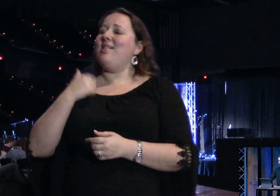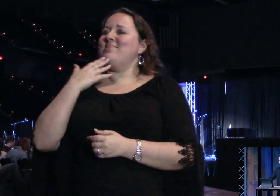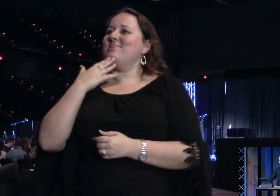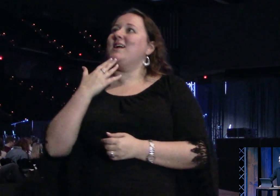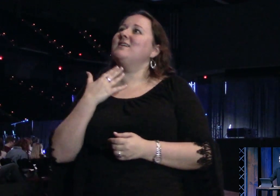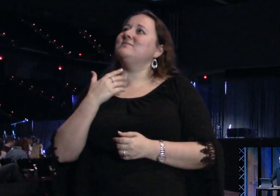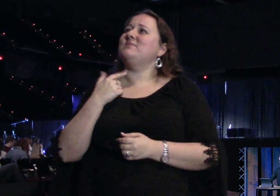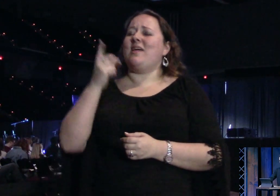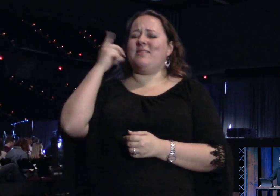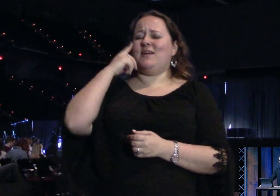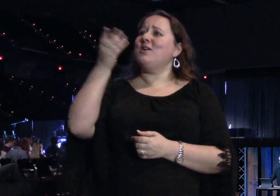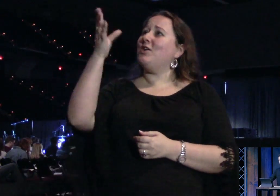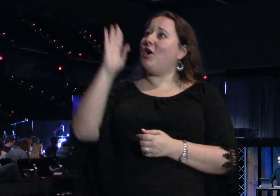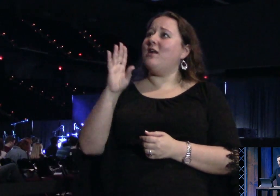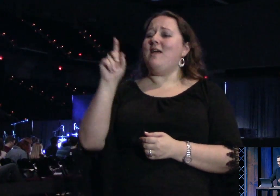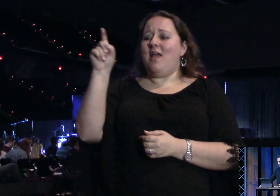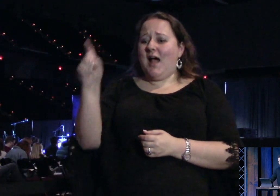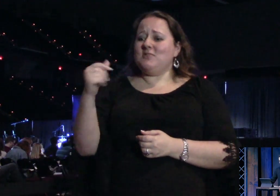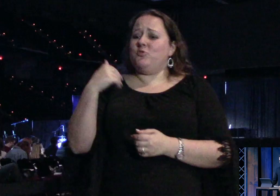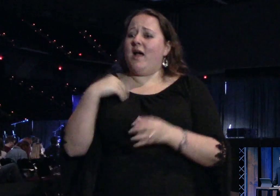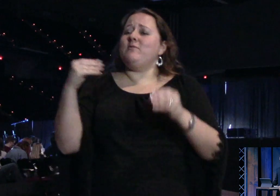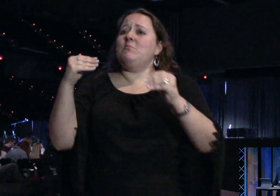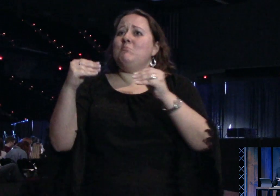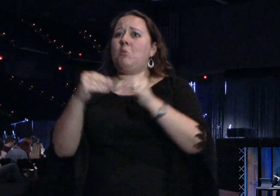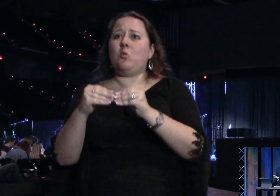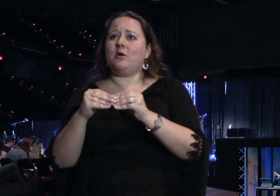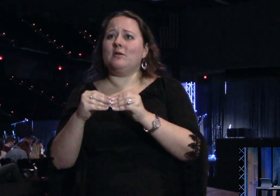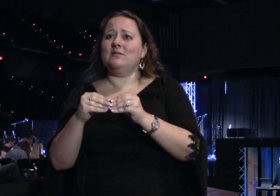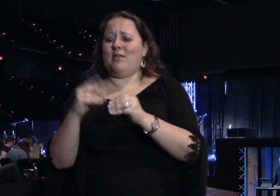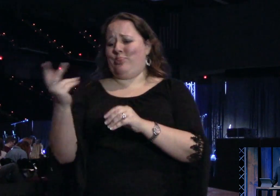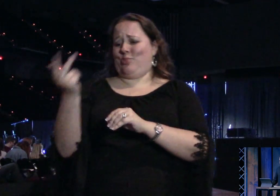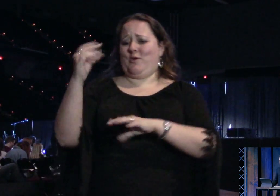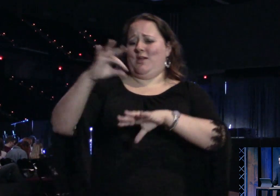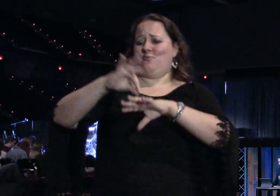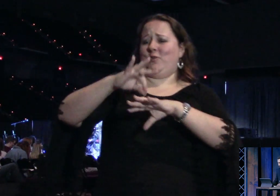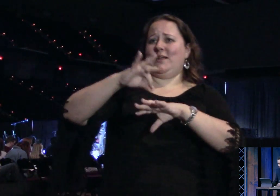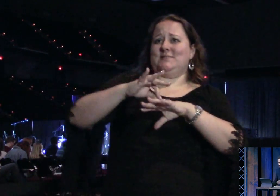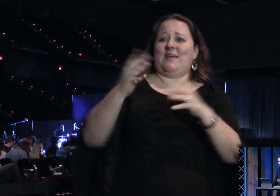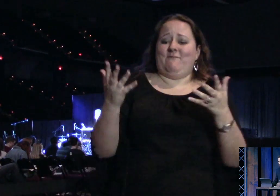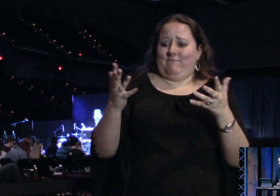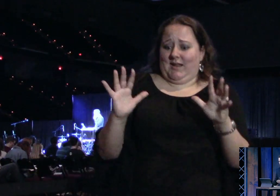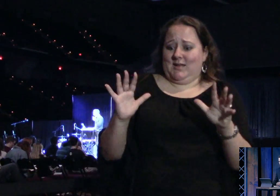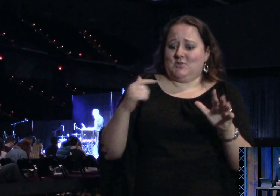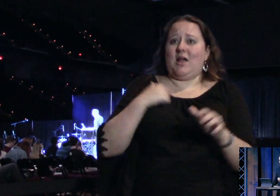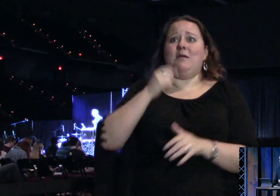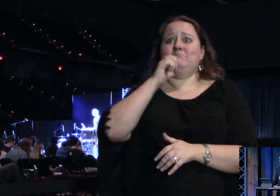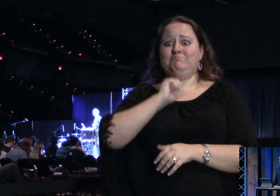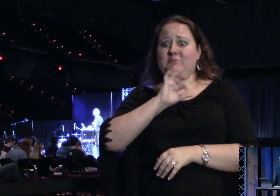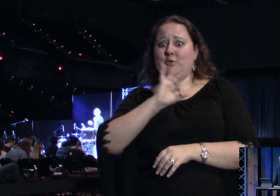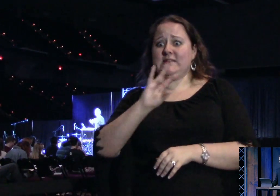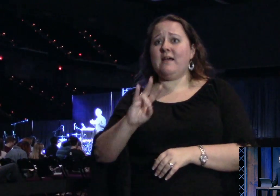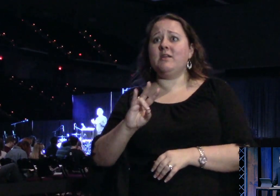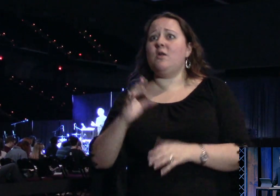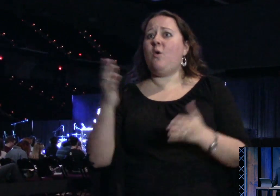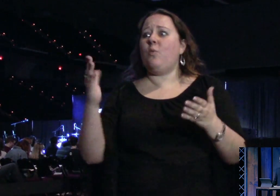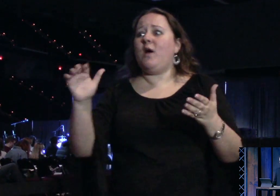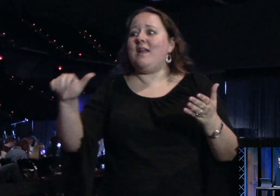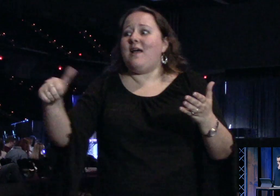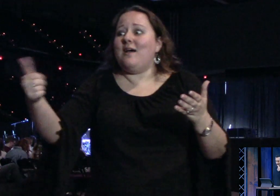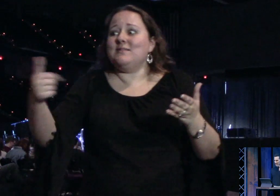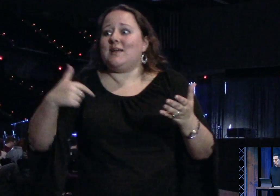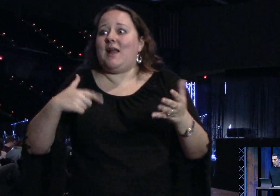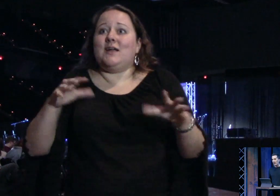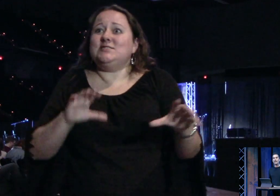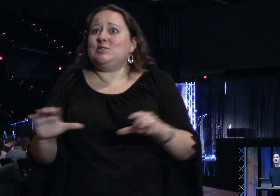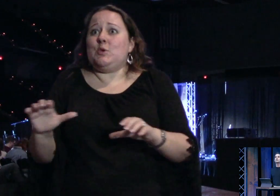I think God, it's got to be more than this. I mean, this can't be what it's all cracked up to be. I mean, I've done it. I'm